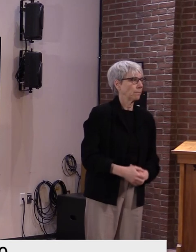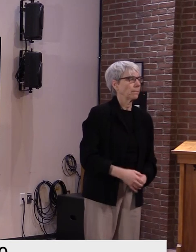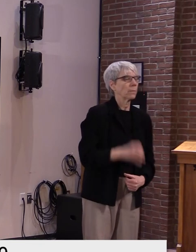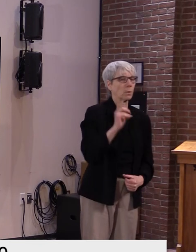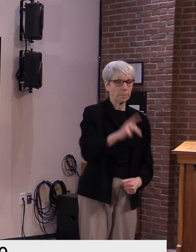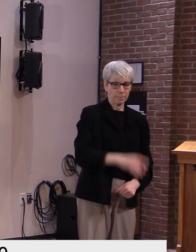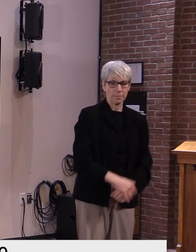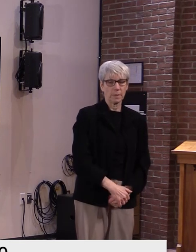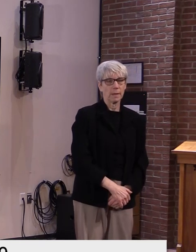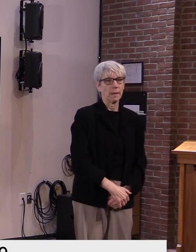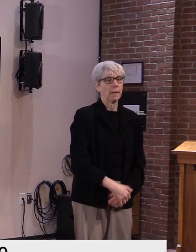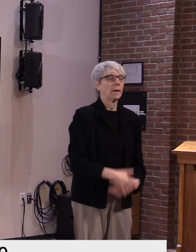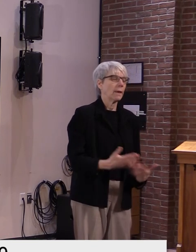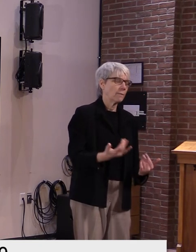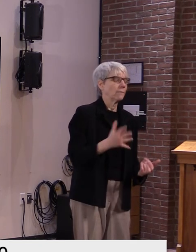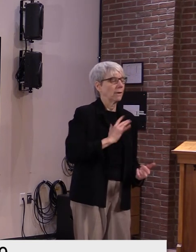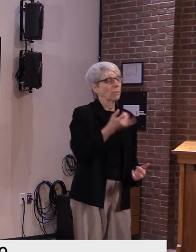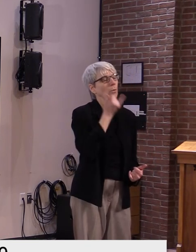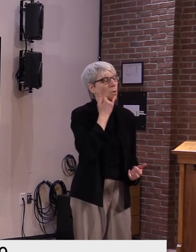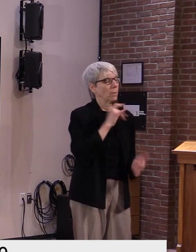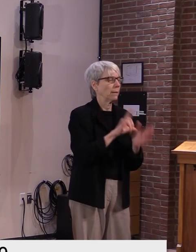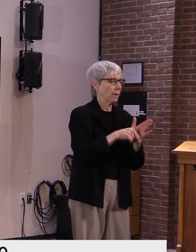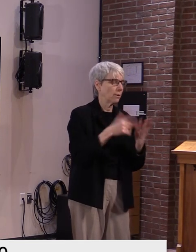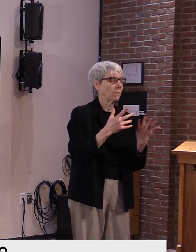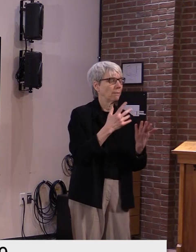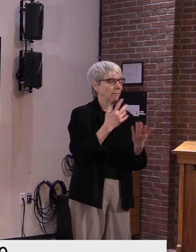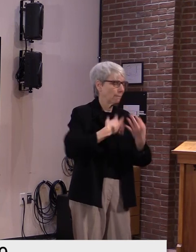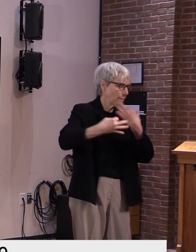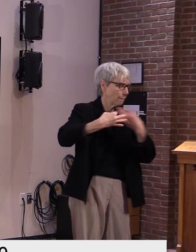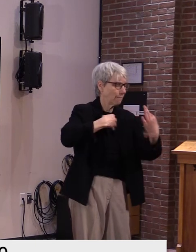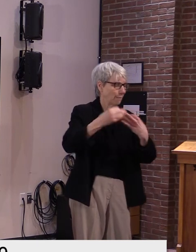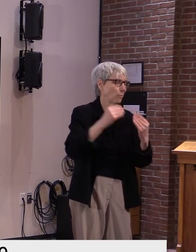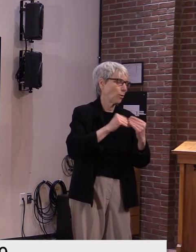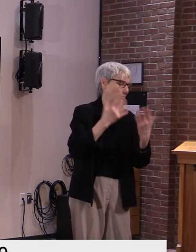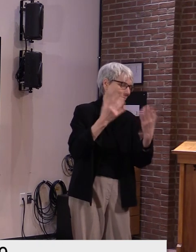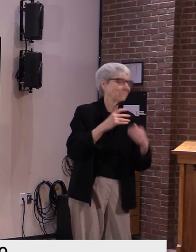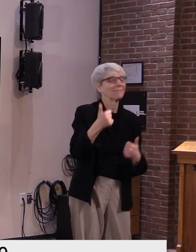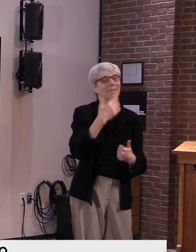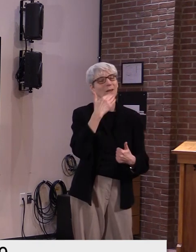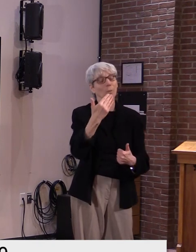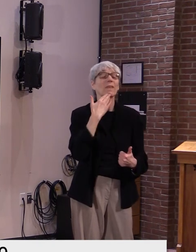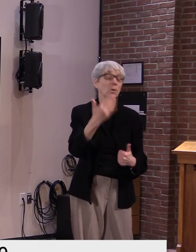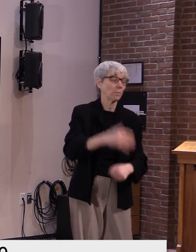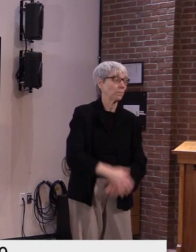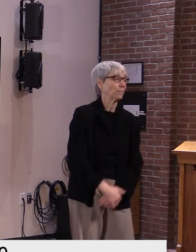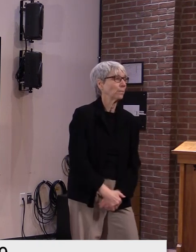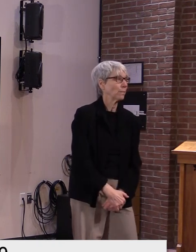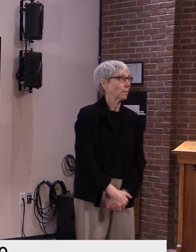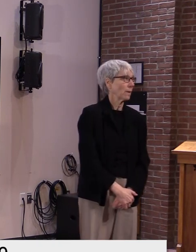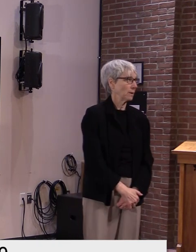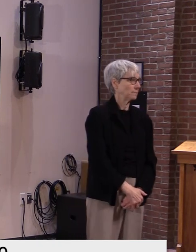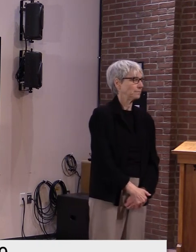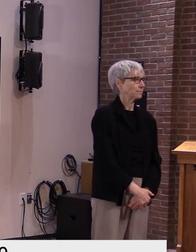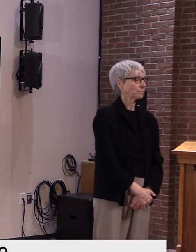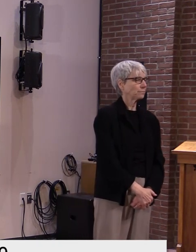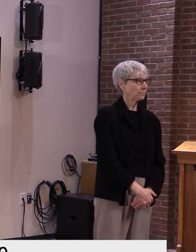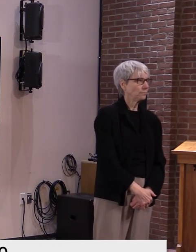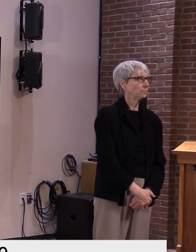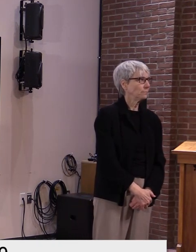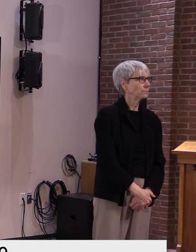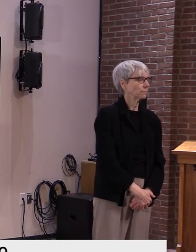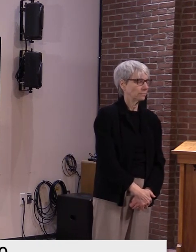Okay, well, maybe you can call me later, elaborate a little bit more. Thanks. Thank you very much.